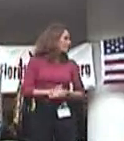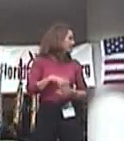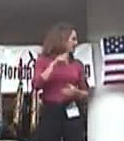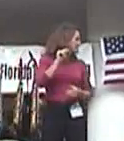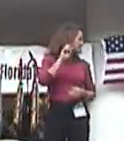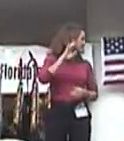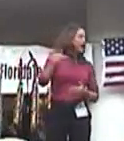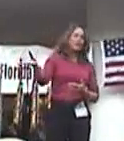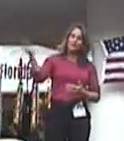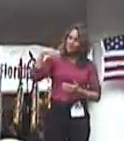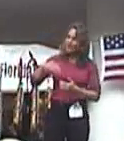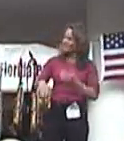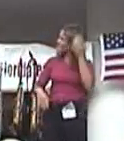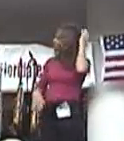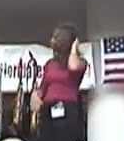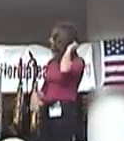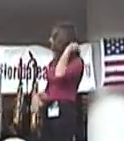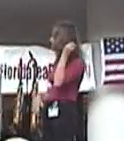bring it, brother.